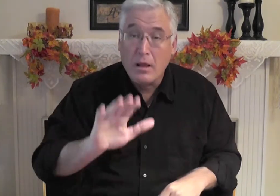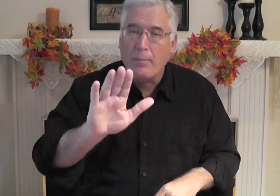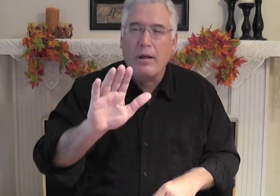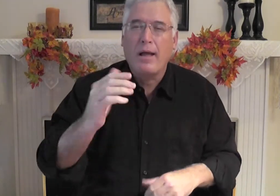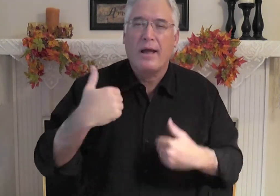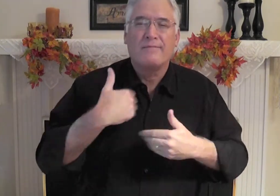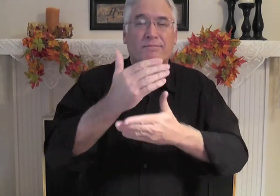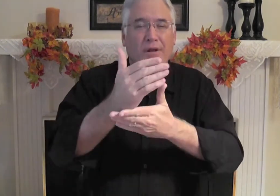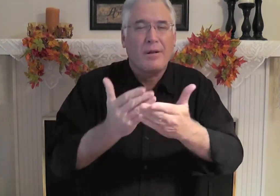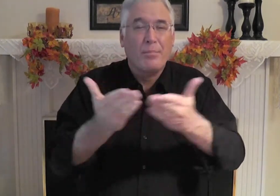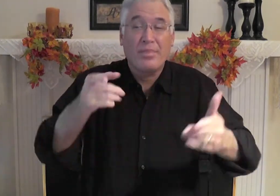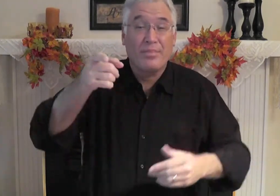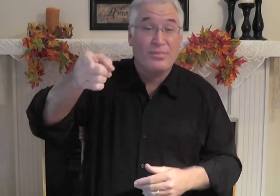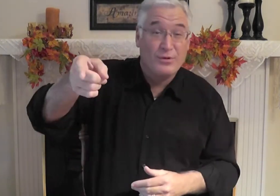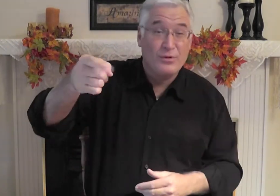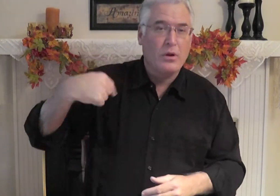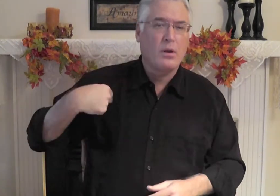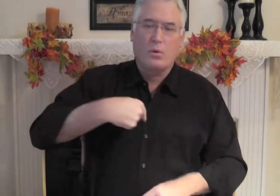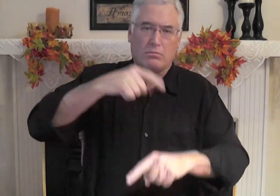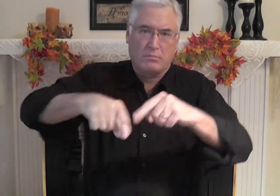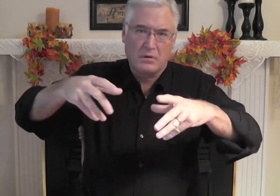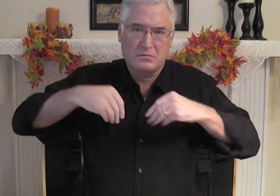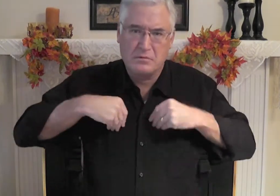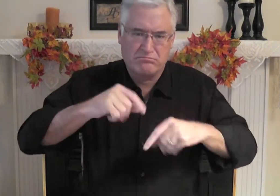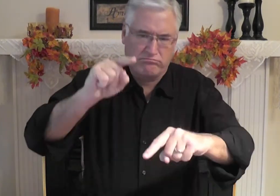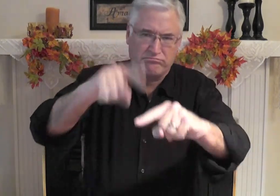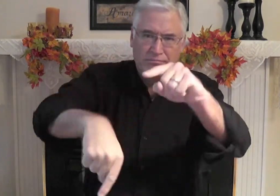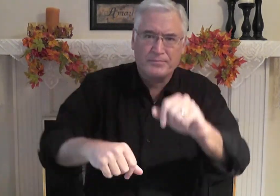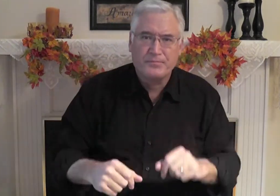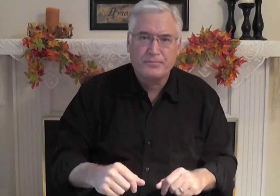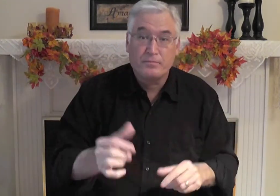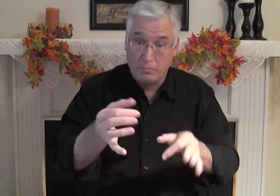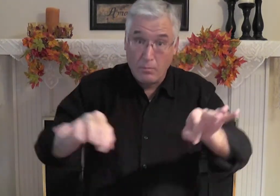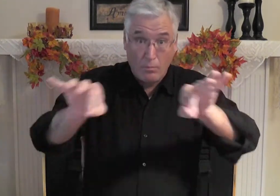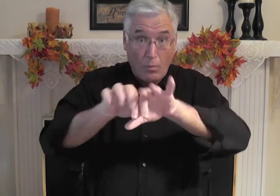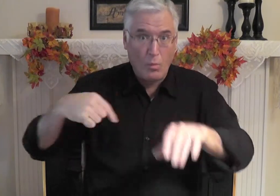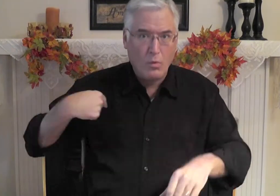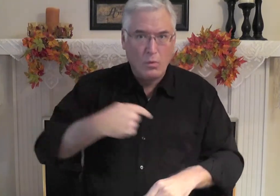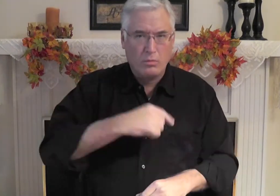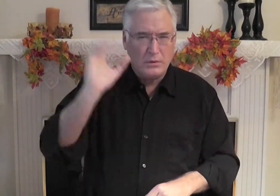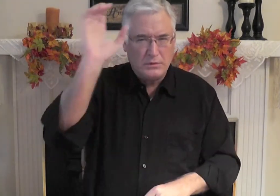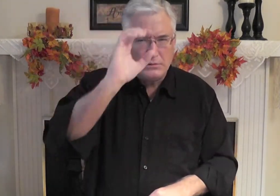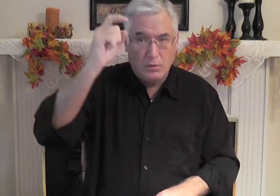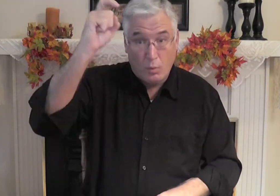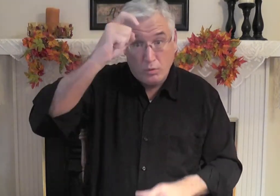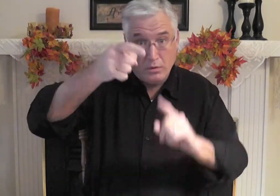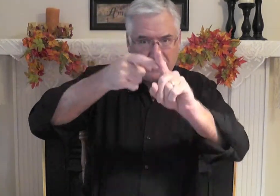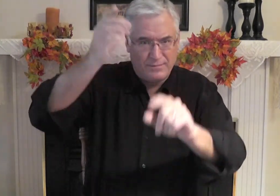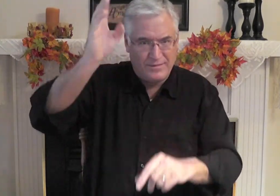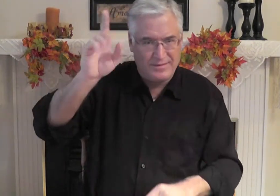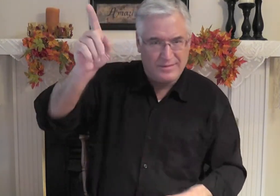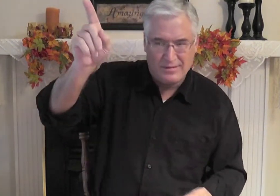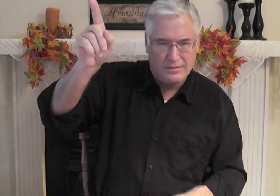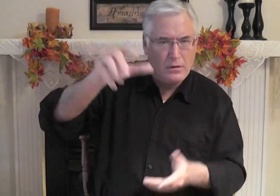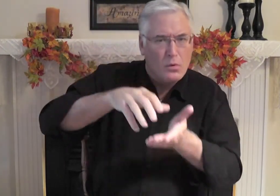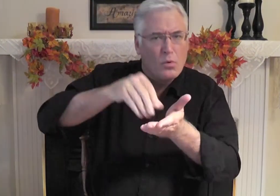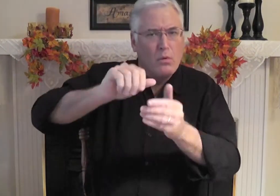we can accept and enjoy, but there are also some things that we can't accept as those who belong to God. We need to seek His